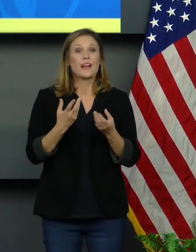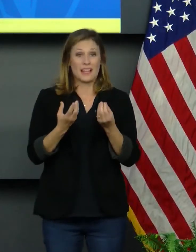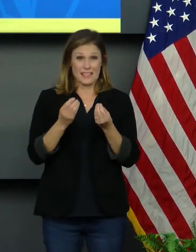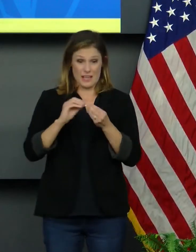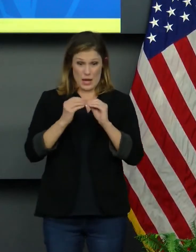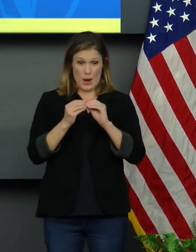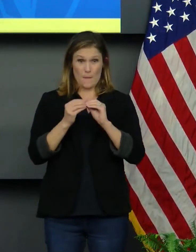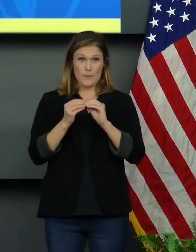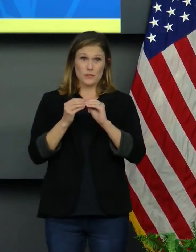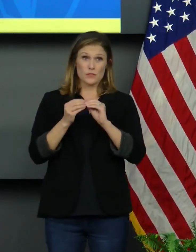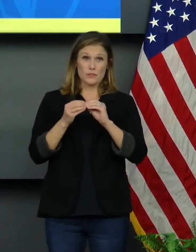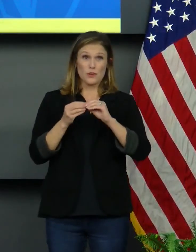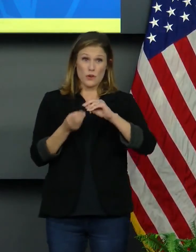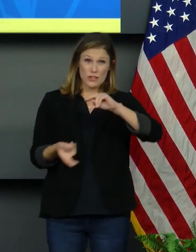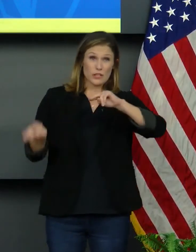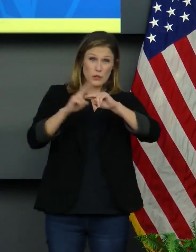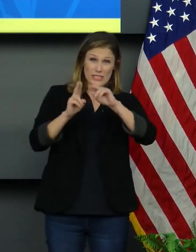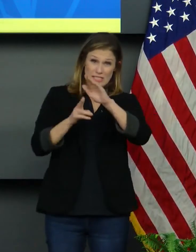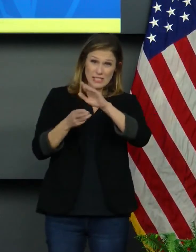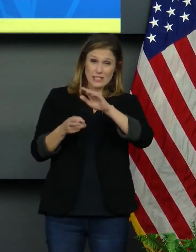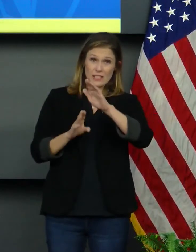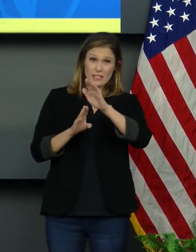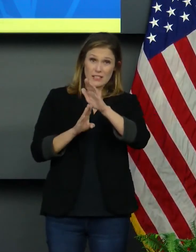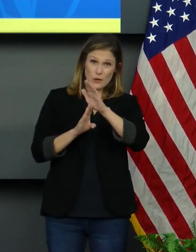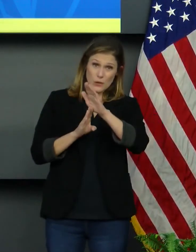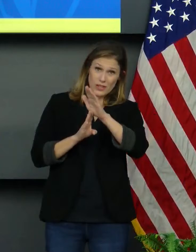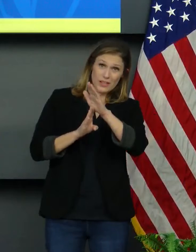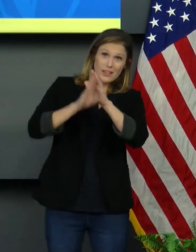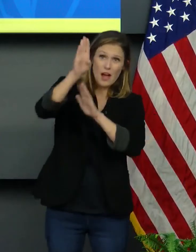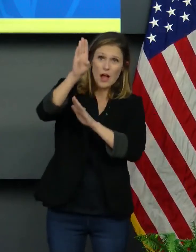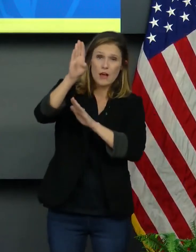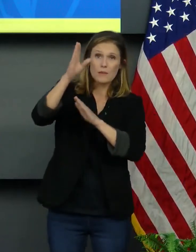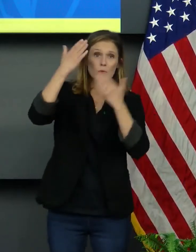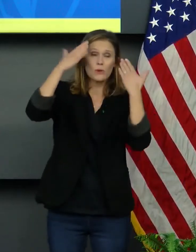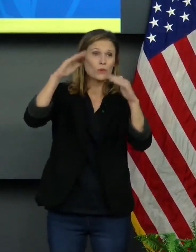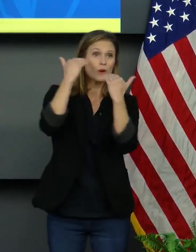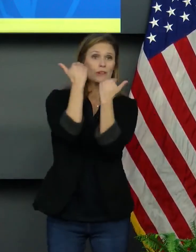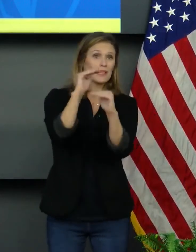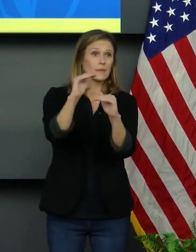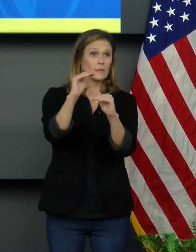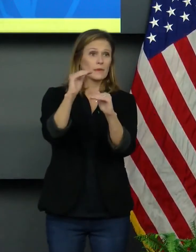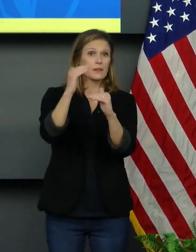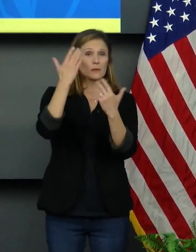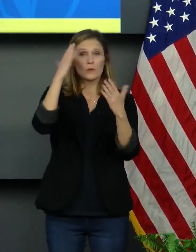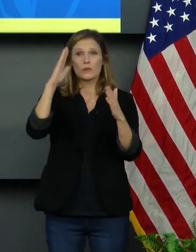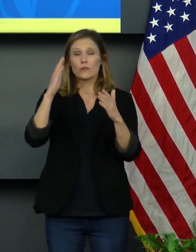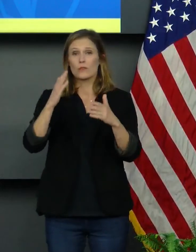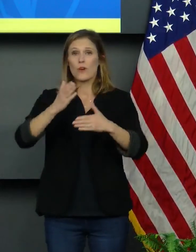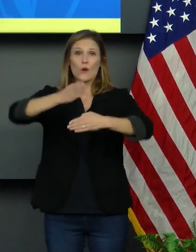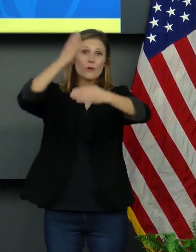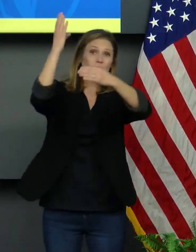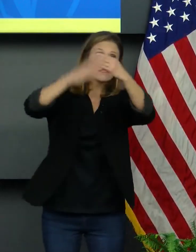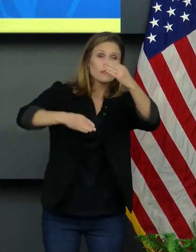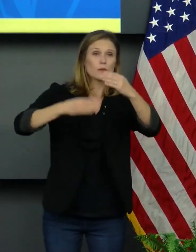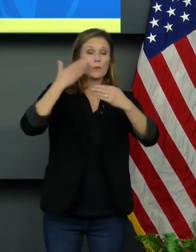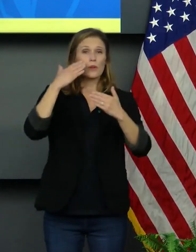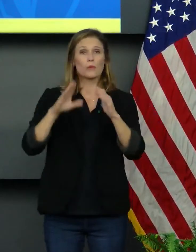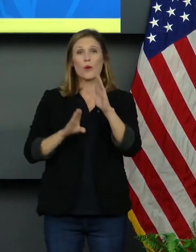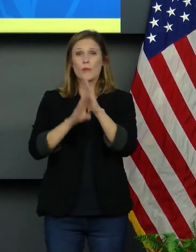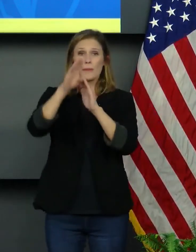going straight up practically, we don't really know what the limit is going to be. We don't know where we're going to end. We don't know where the peak is going to